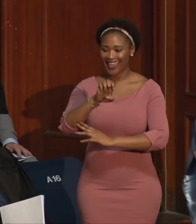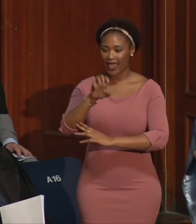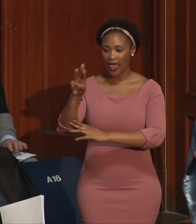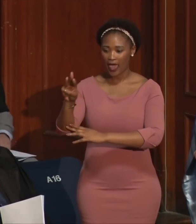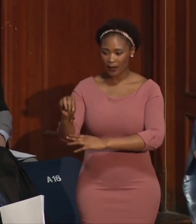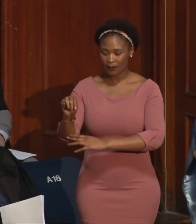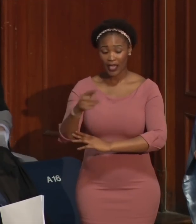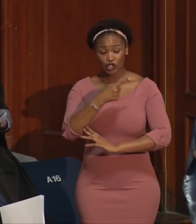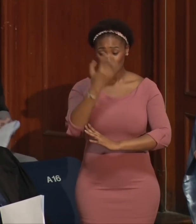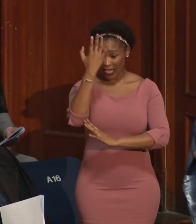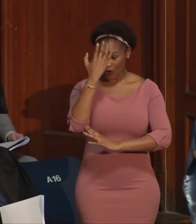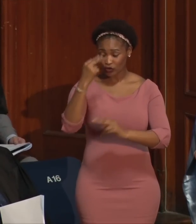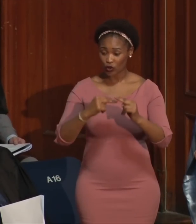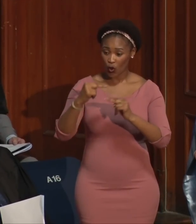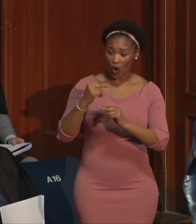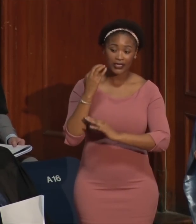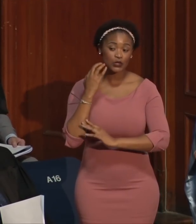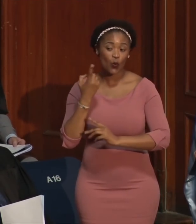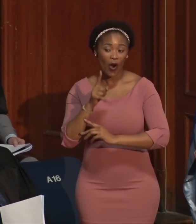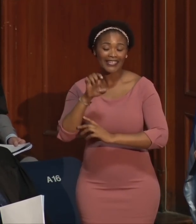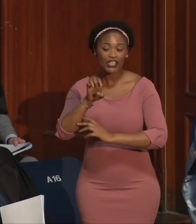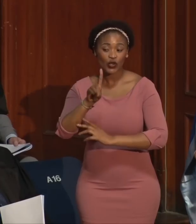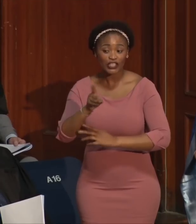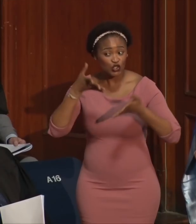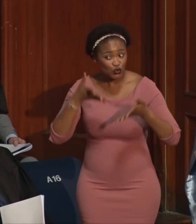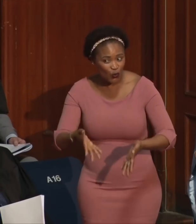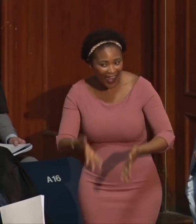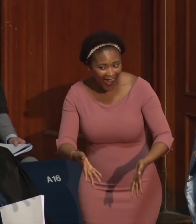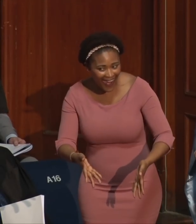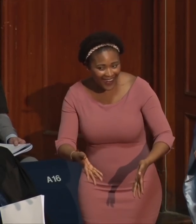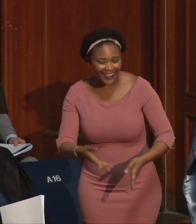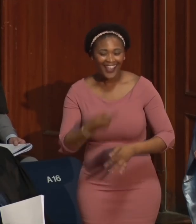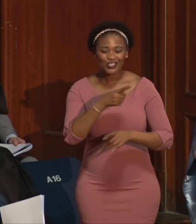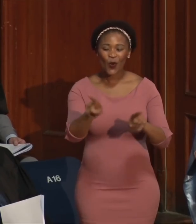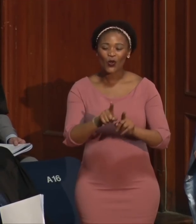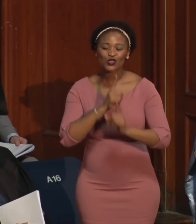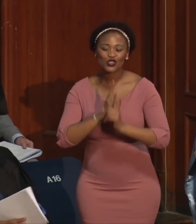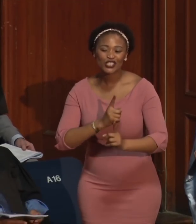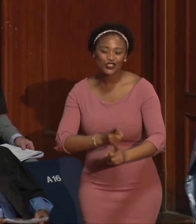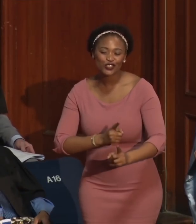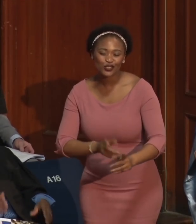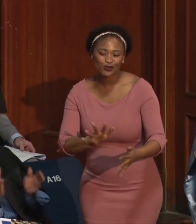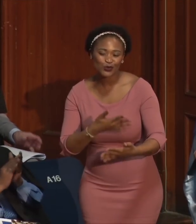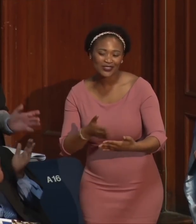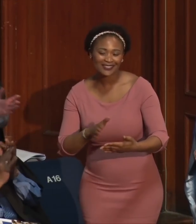Sange graduates with honors in education today, and she also teaches in a private school.